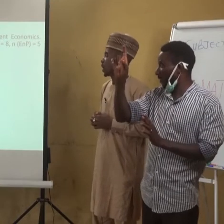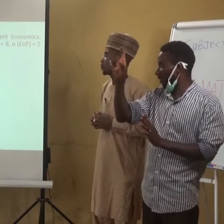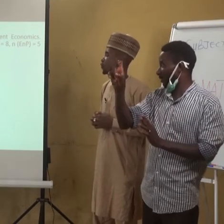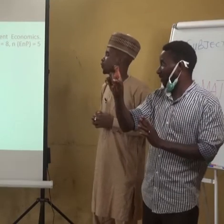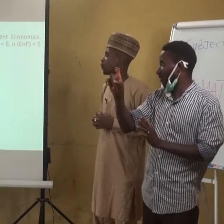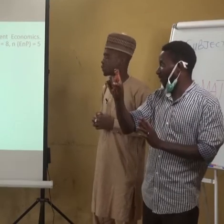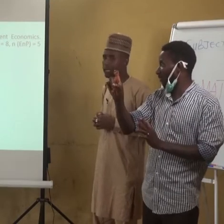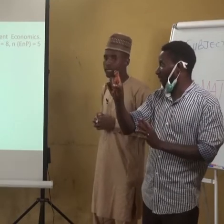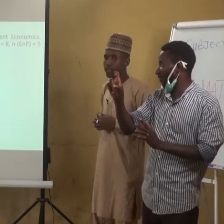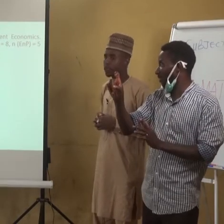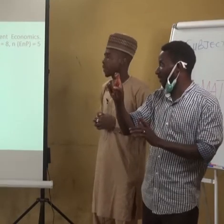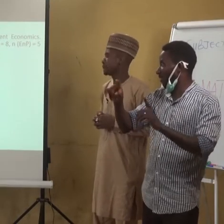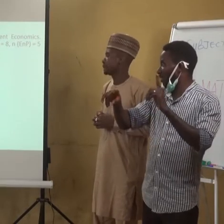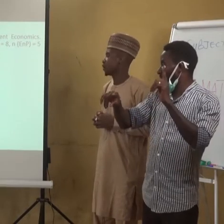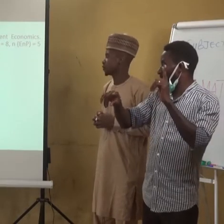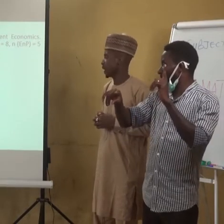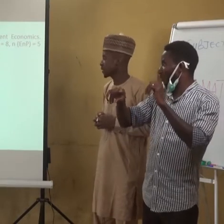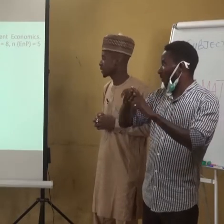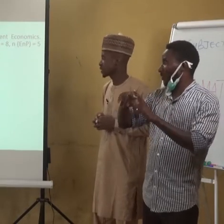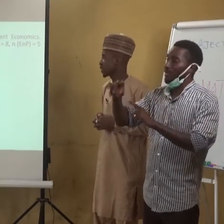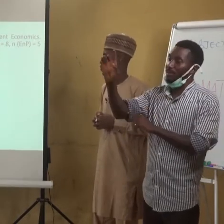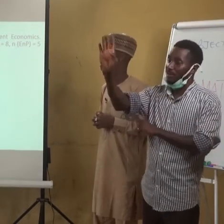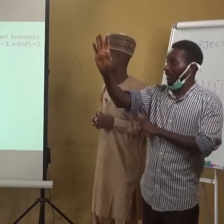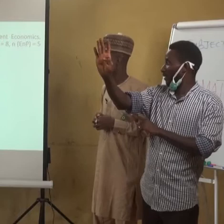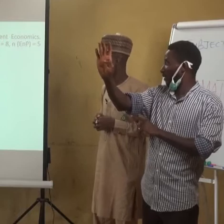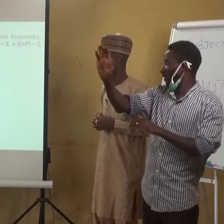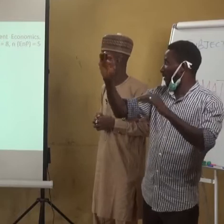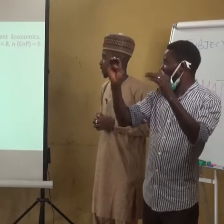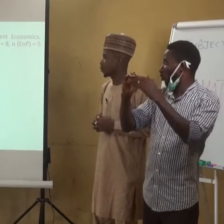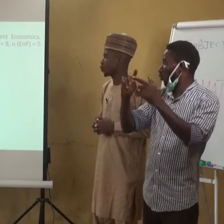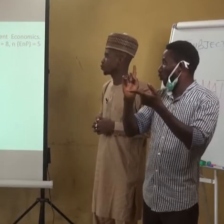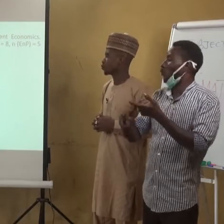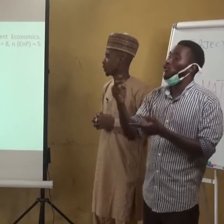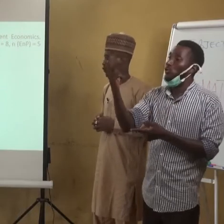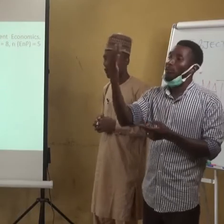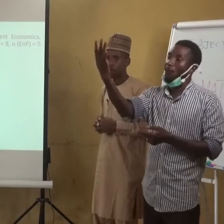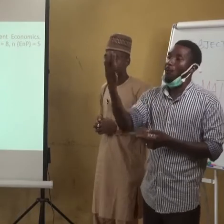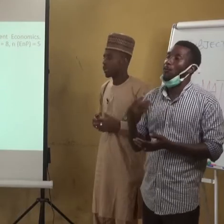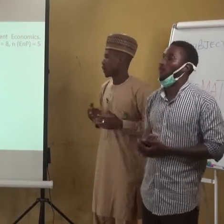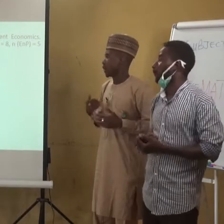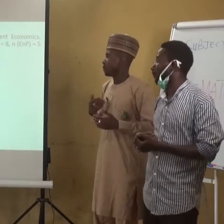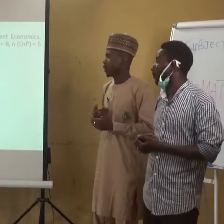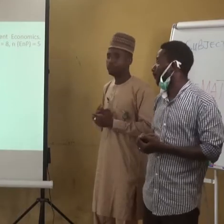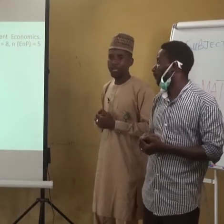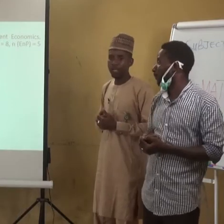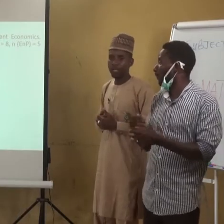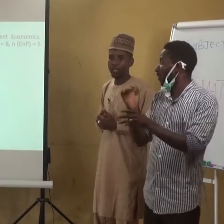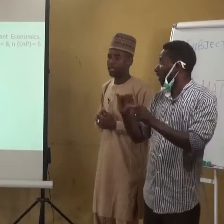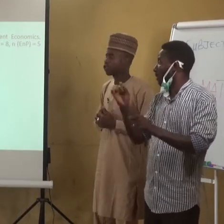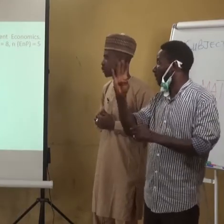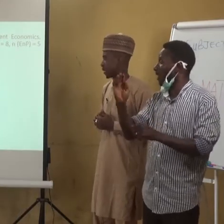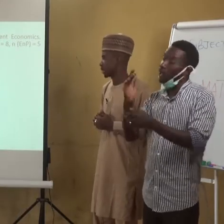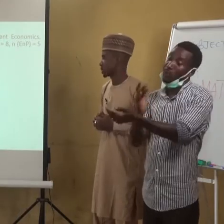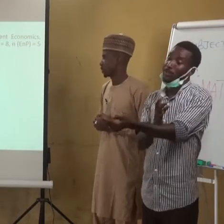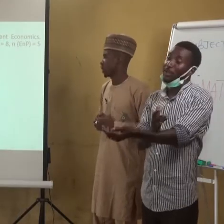is, we have 14 minus X plus B equals to 24. Making B